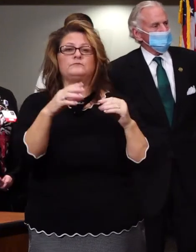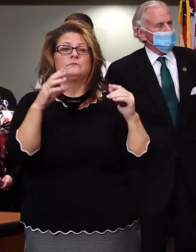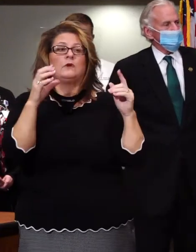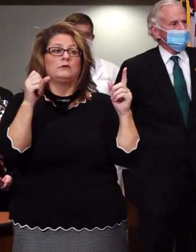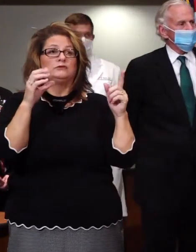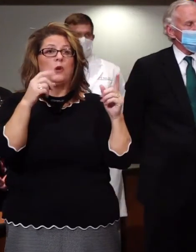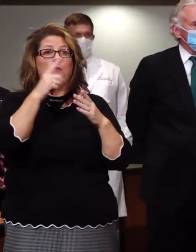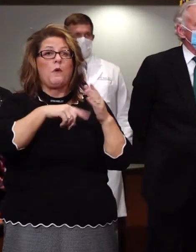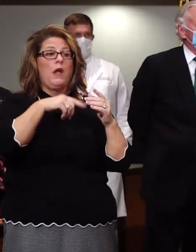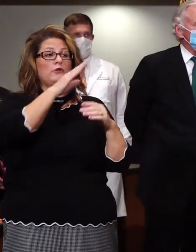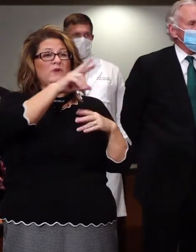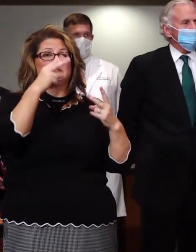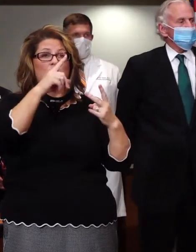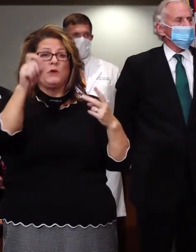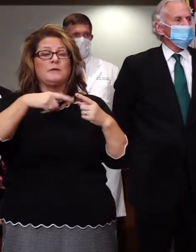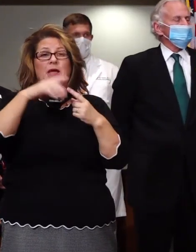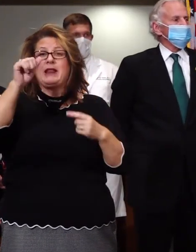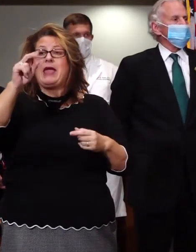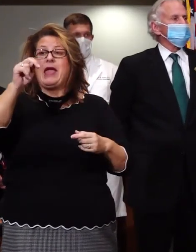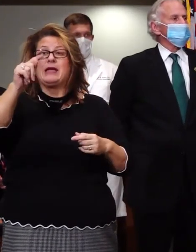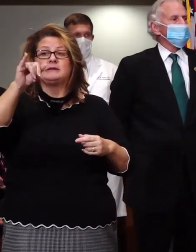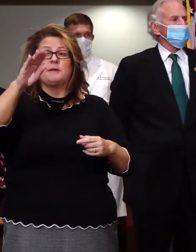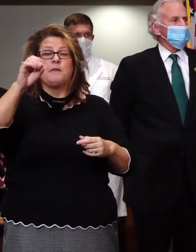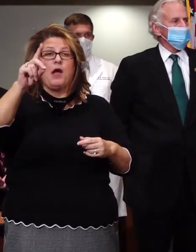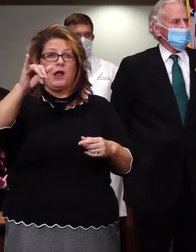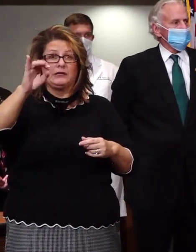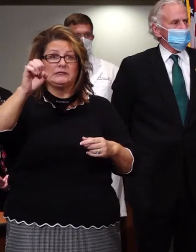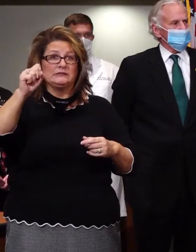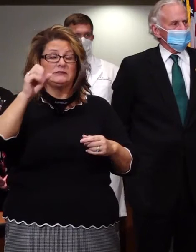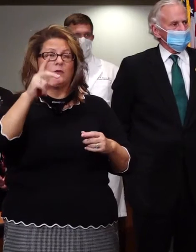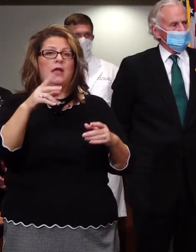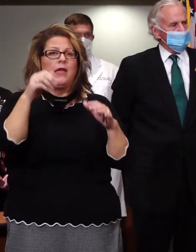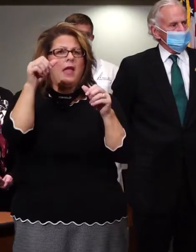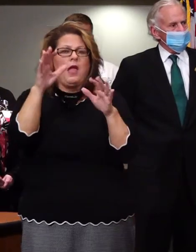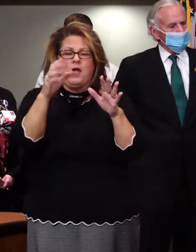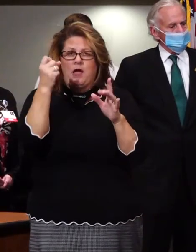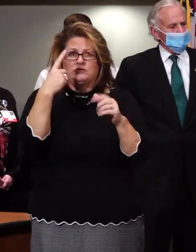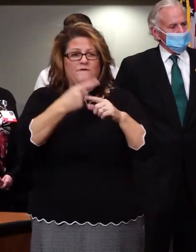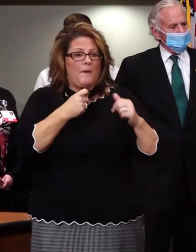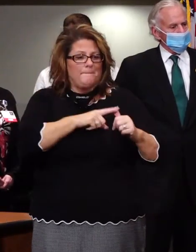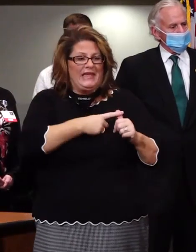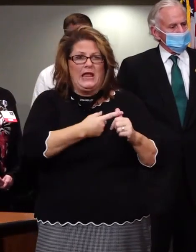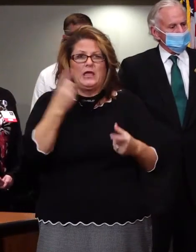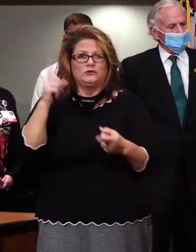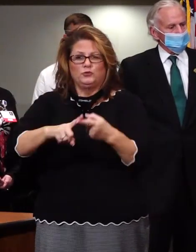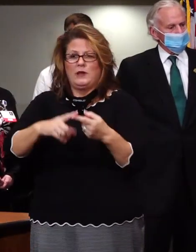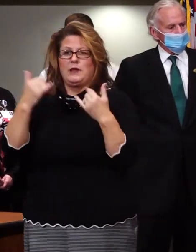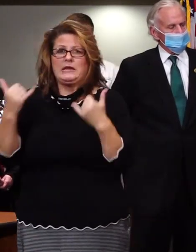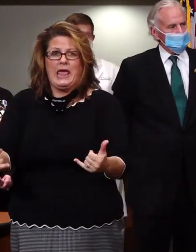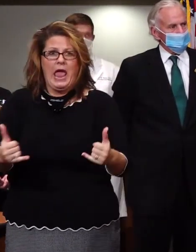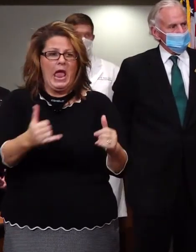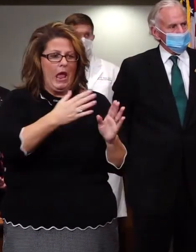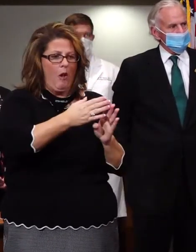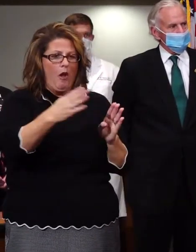therapeutic antibodies, every step that we've had in this foot race has been more